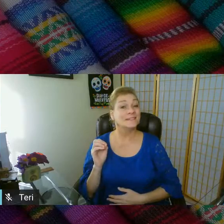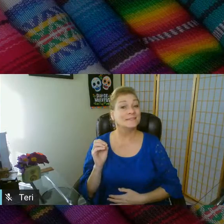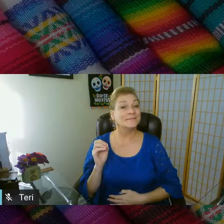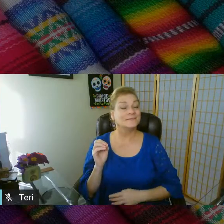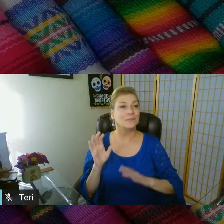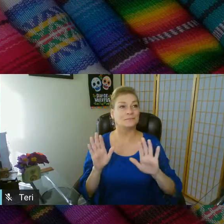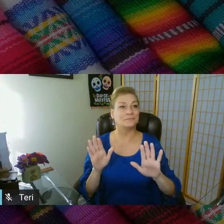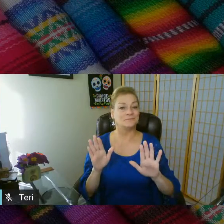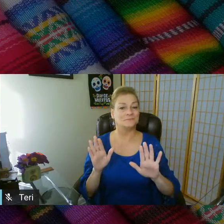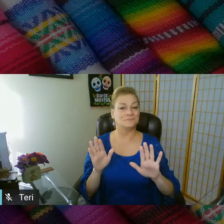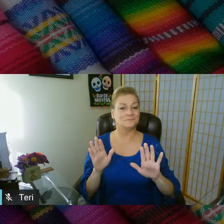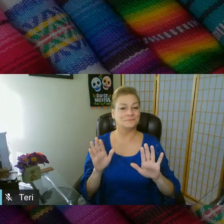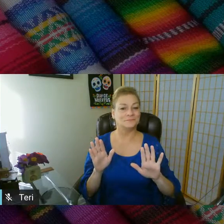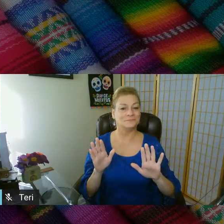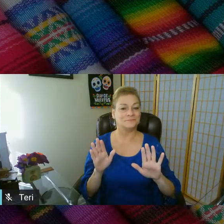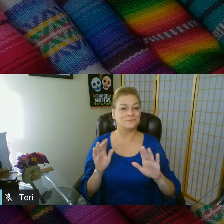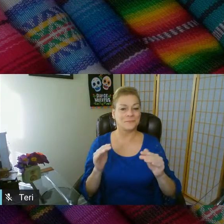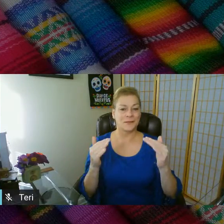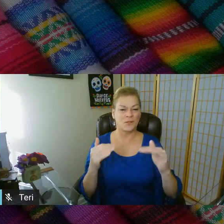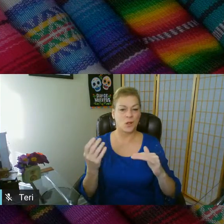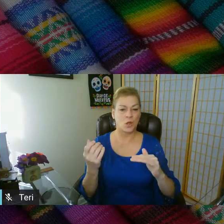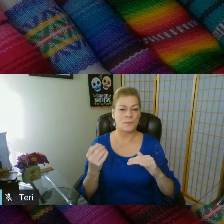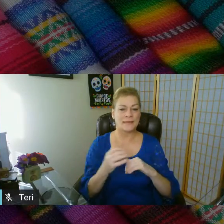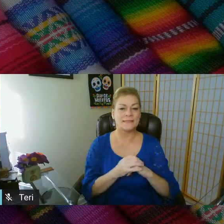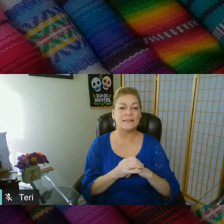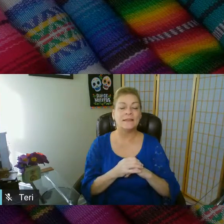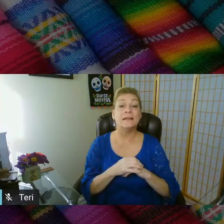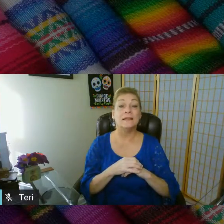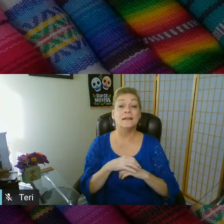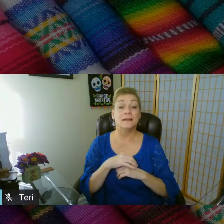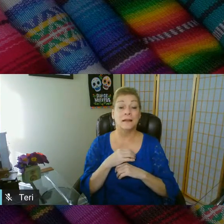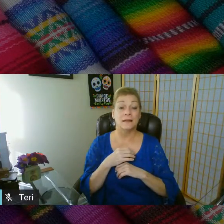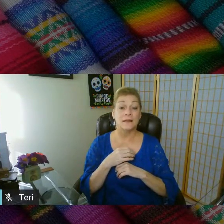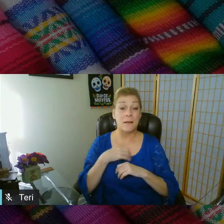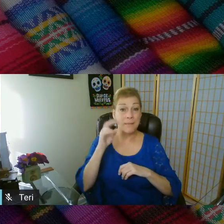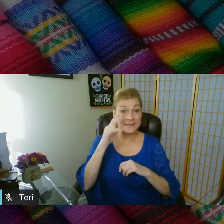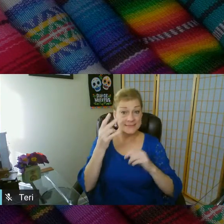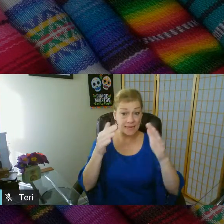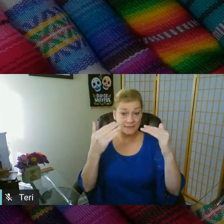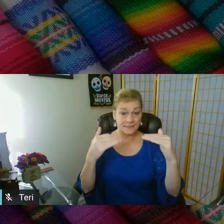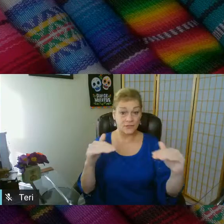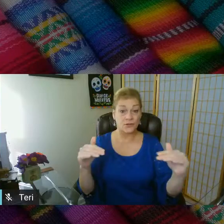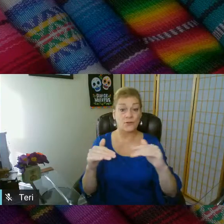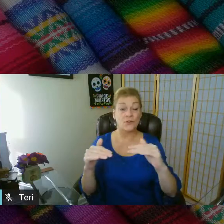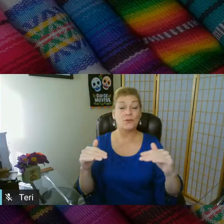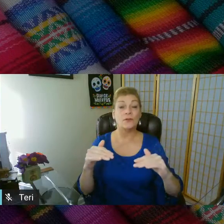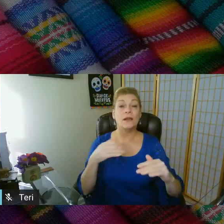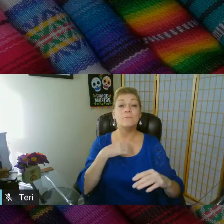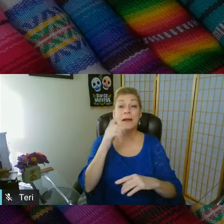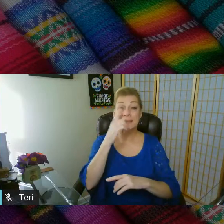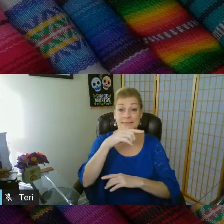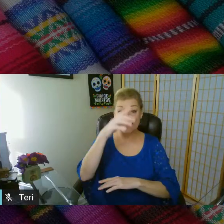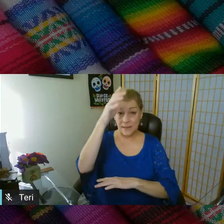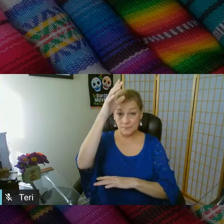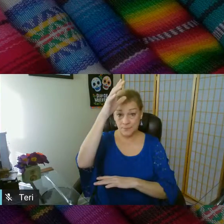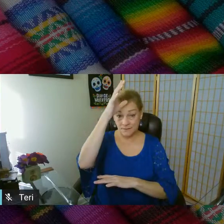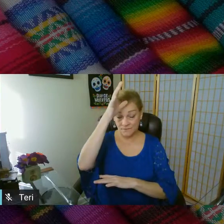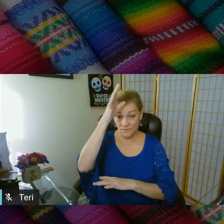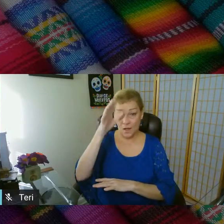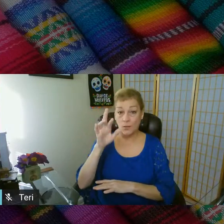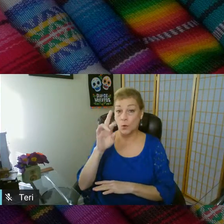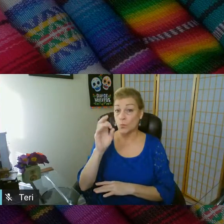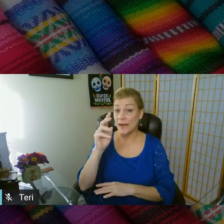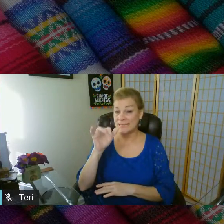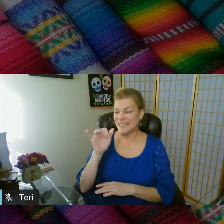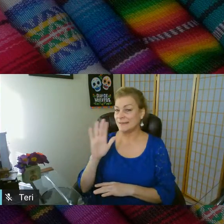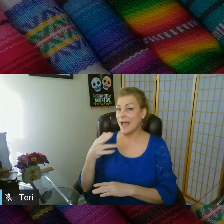here, before I lower it, I'll lower it because there are other tiers here I want you to see. This is my stepfather, Randy, when he was in high school,